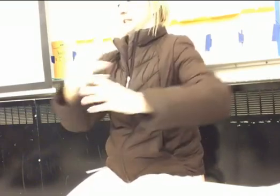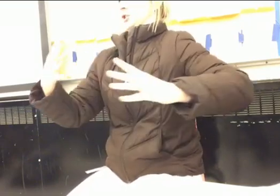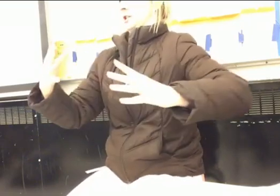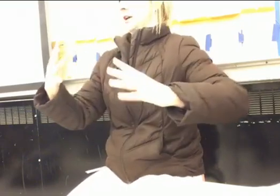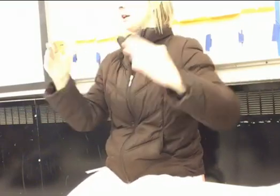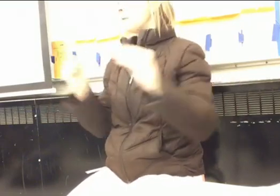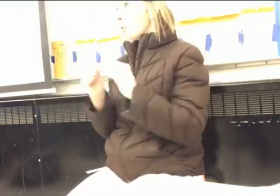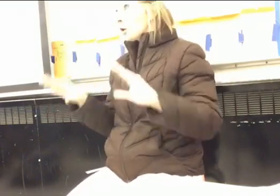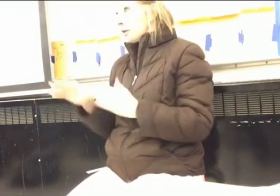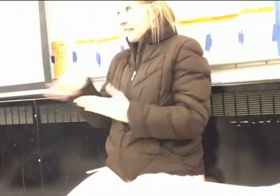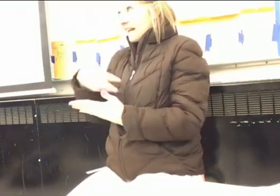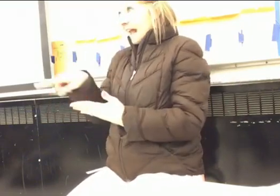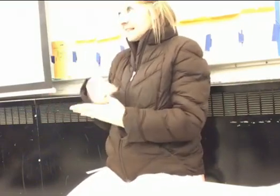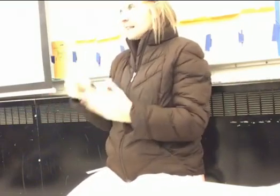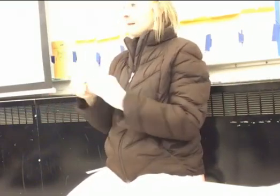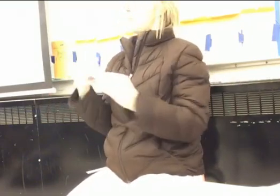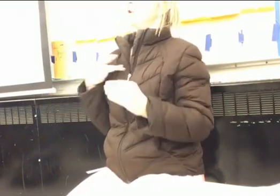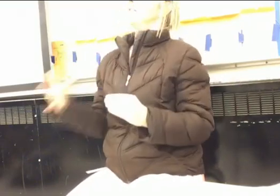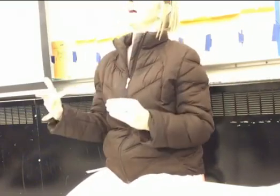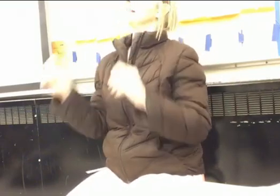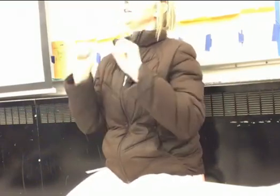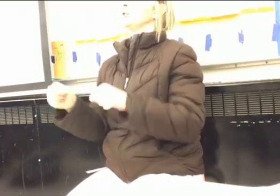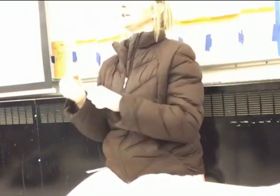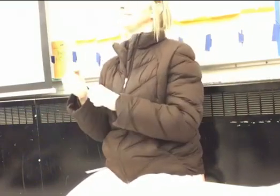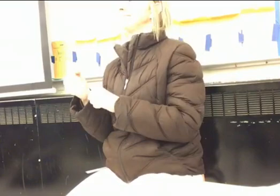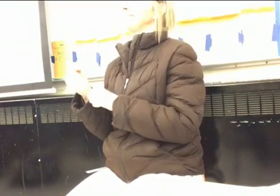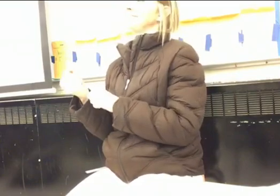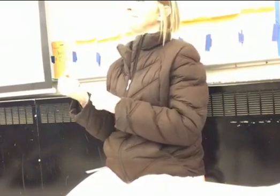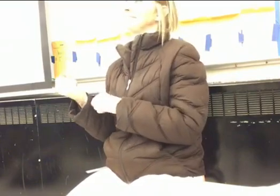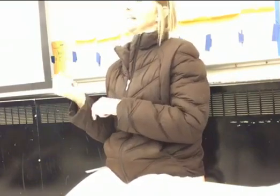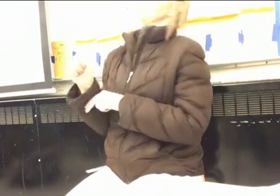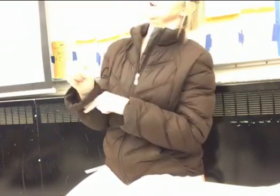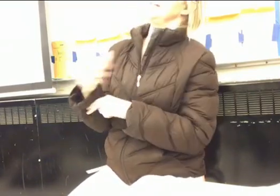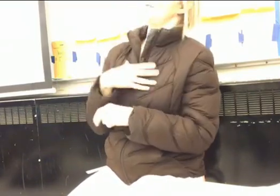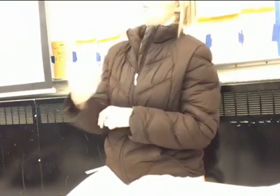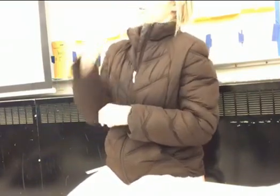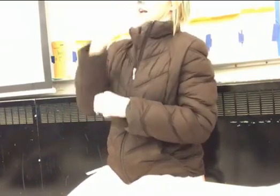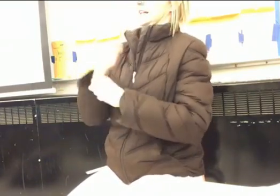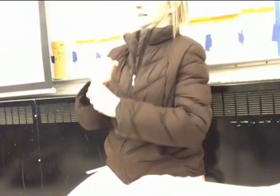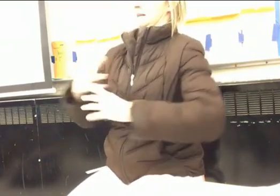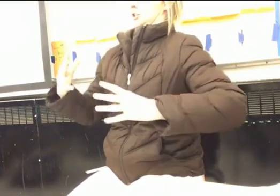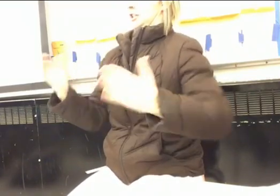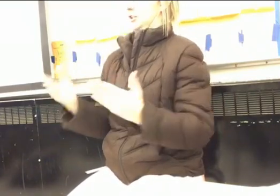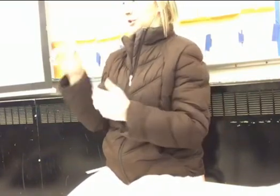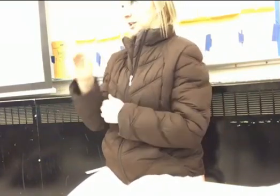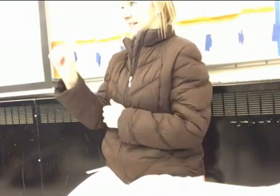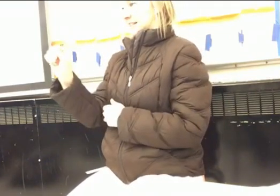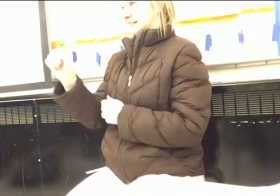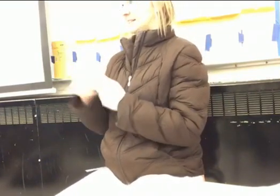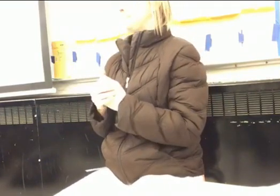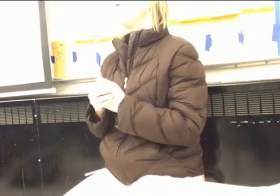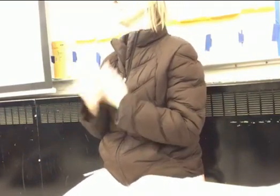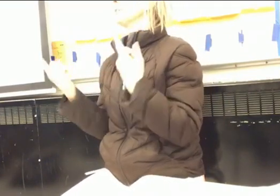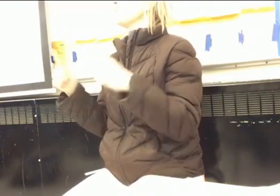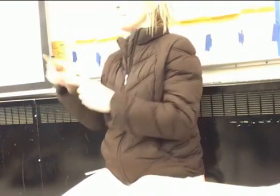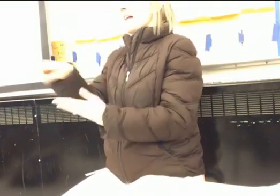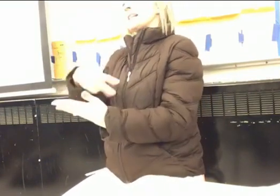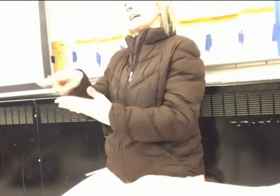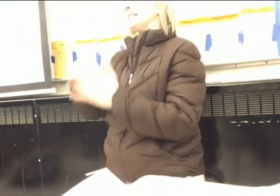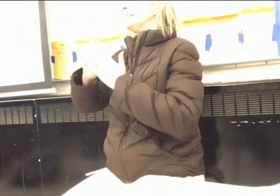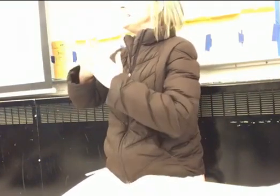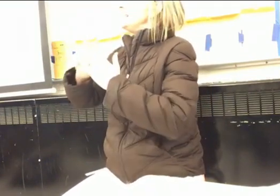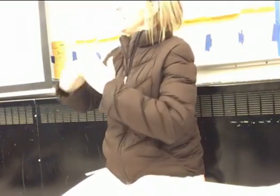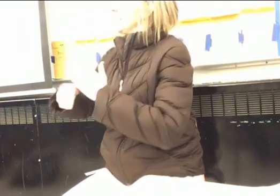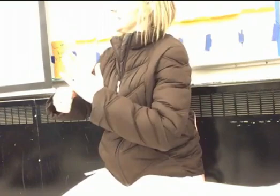the more likely that you would be to be able to get rid of white expansion in the United States. Now, what happens is that this dance is an intense